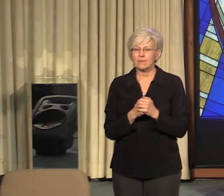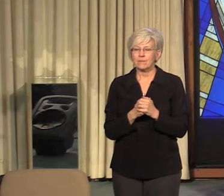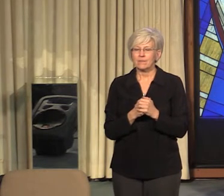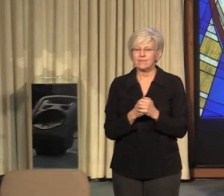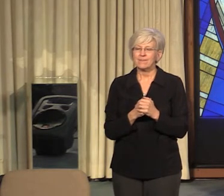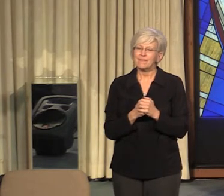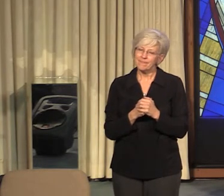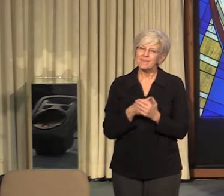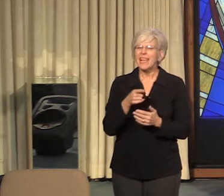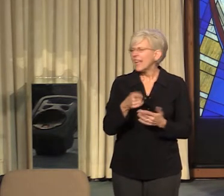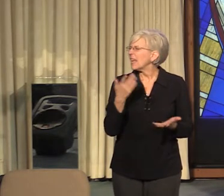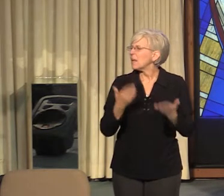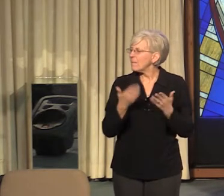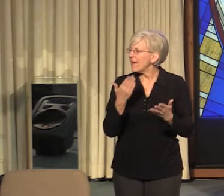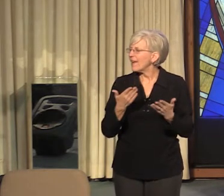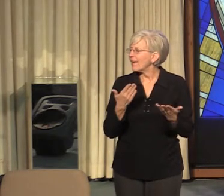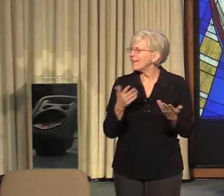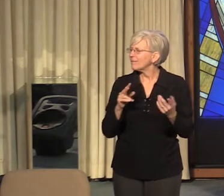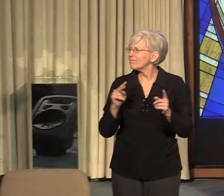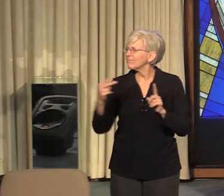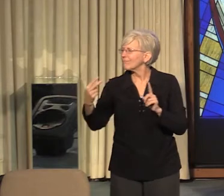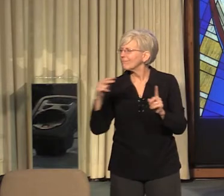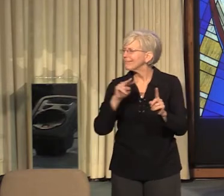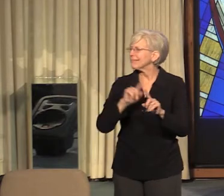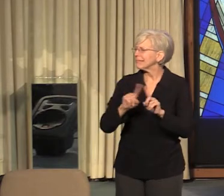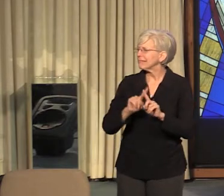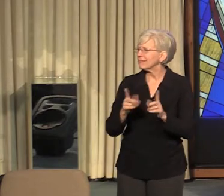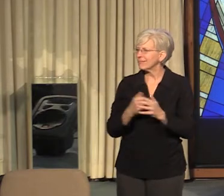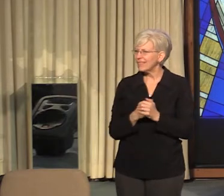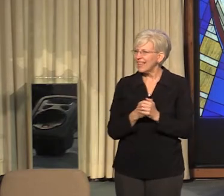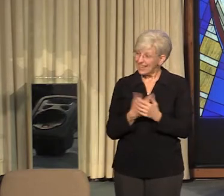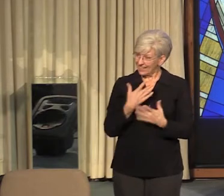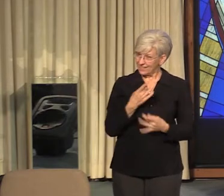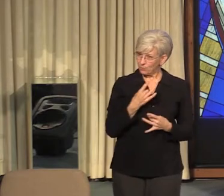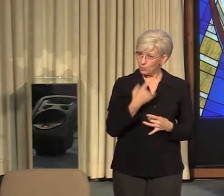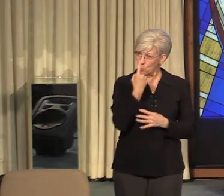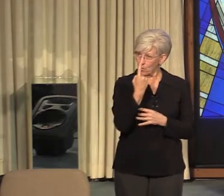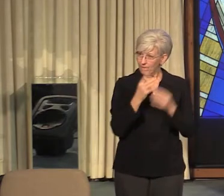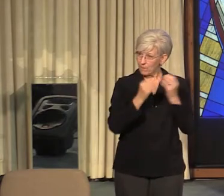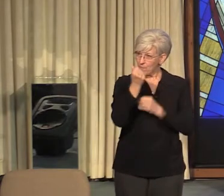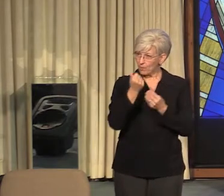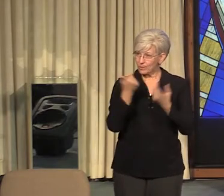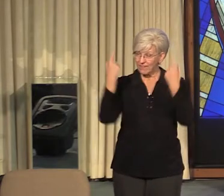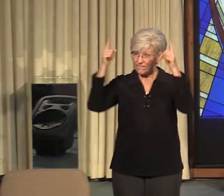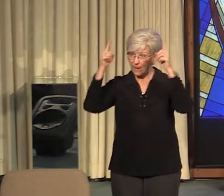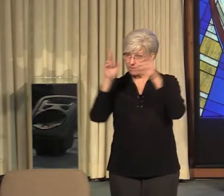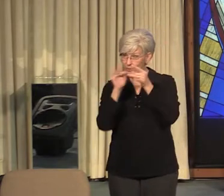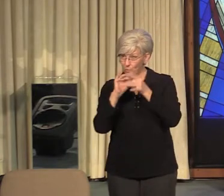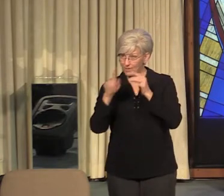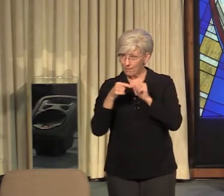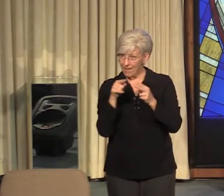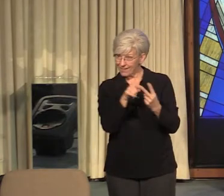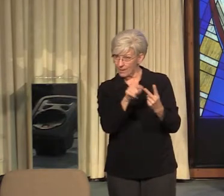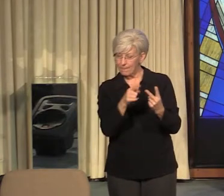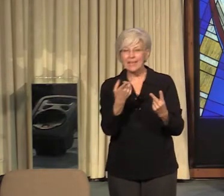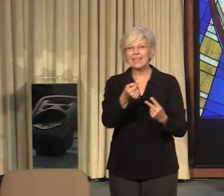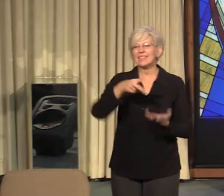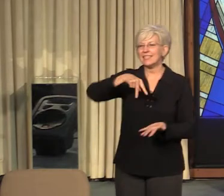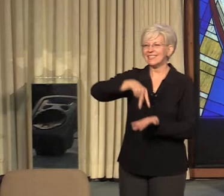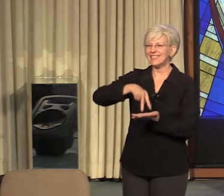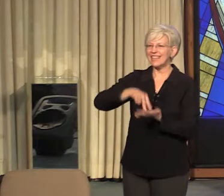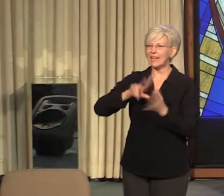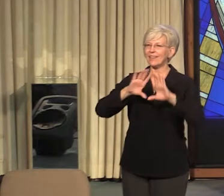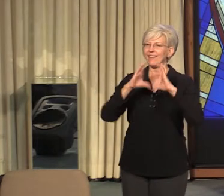he might have a different view. It's interesting. One of the most famous stories about him is standing in a class teaching